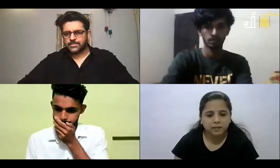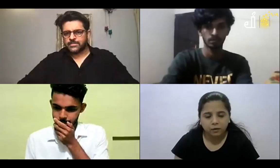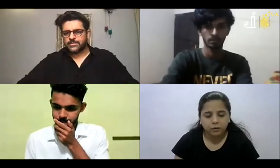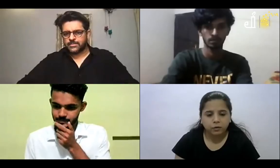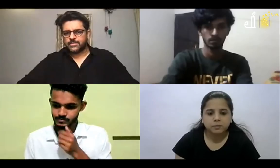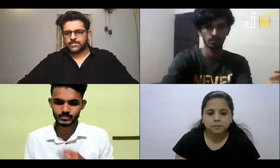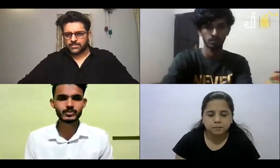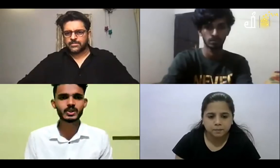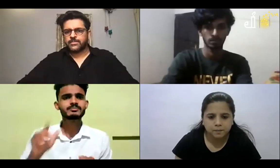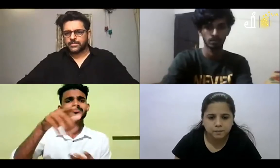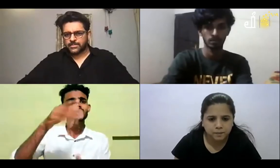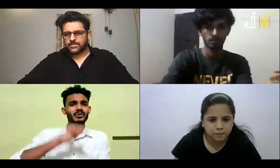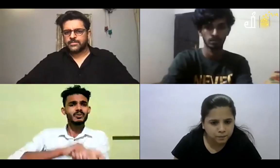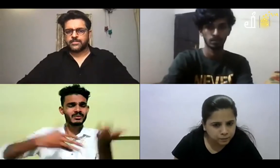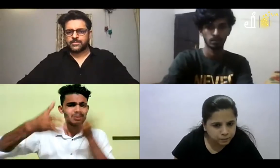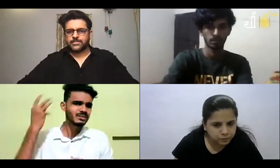business thing or not.